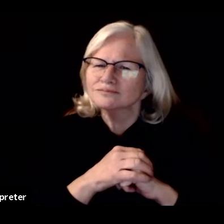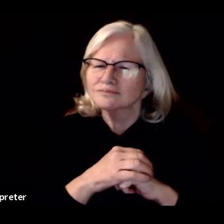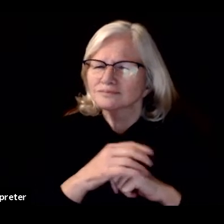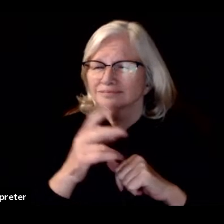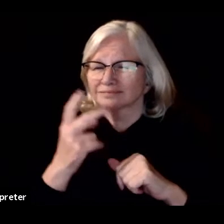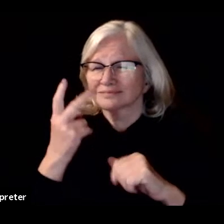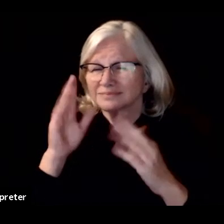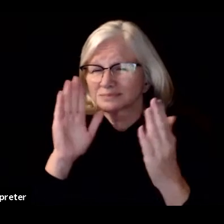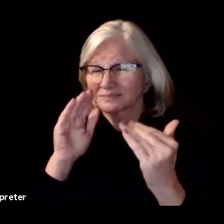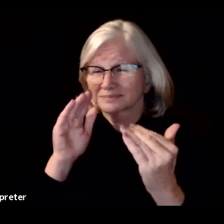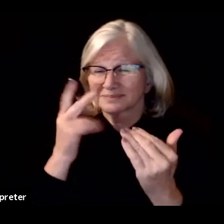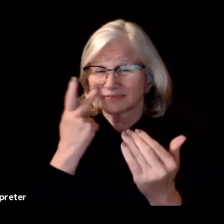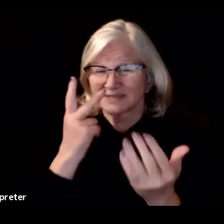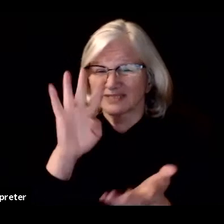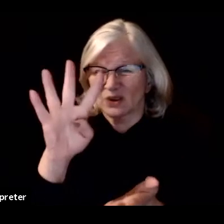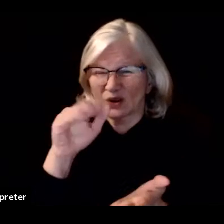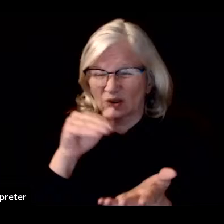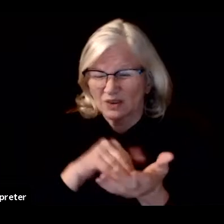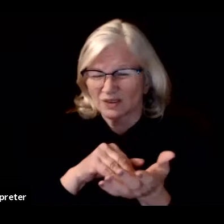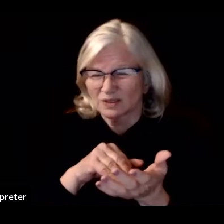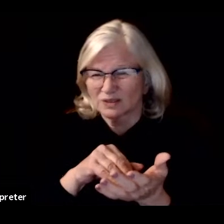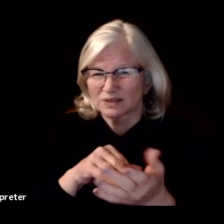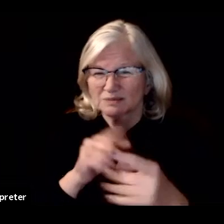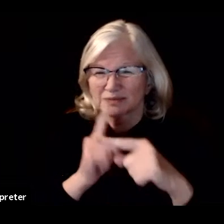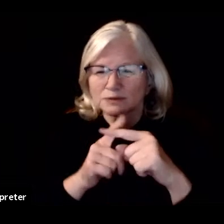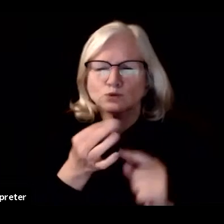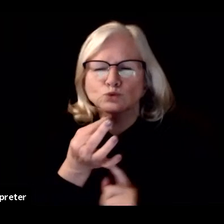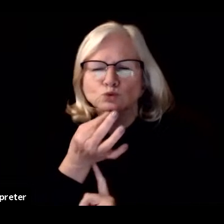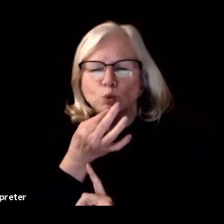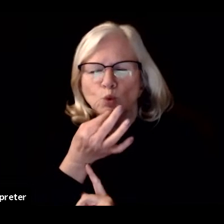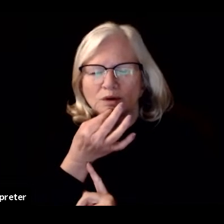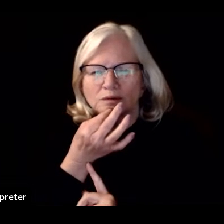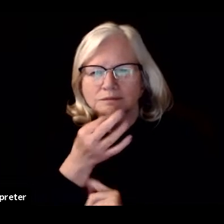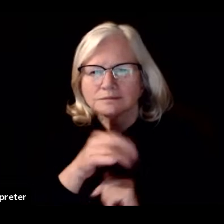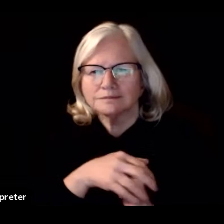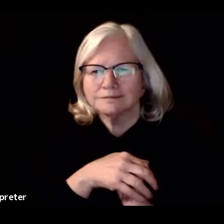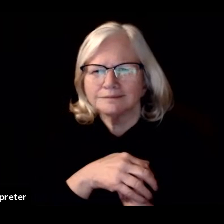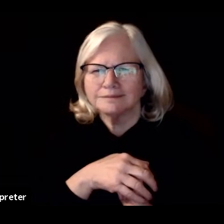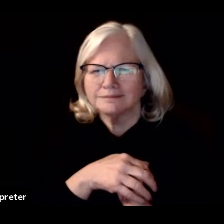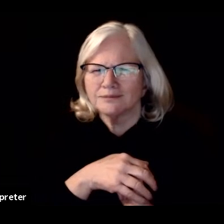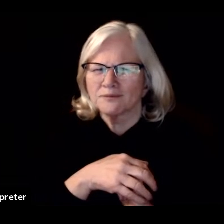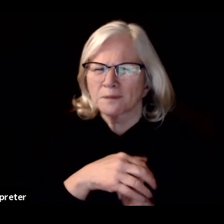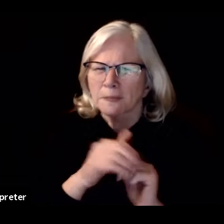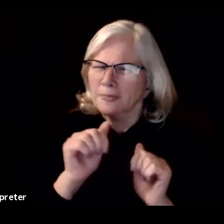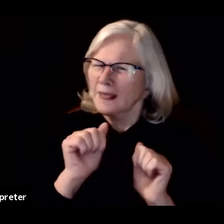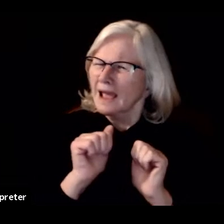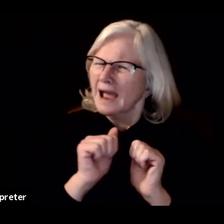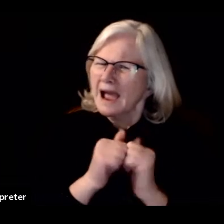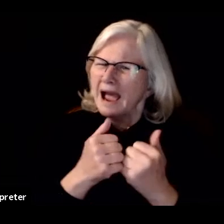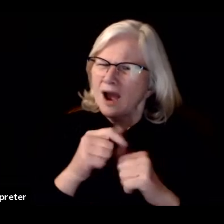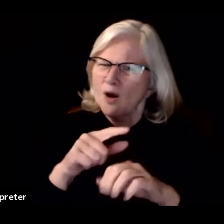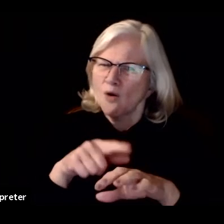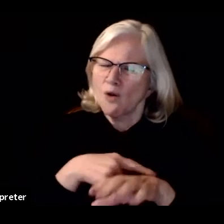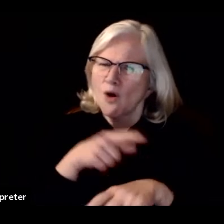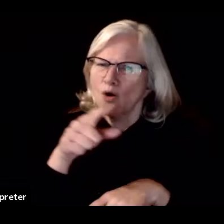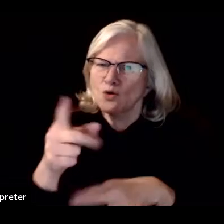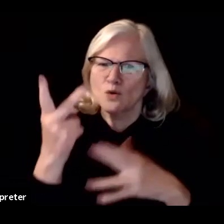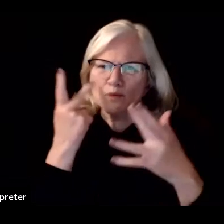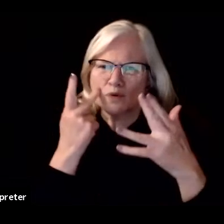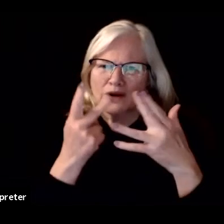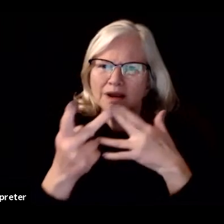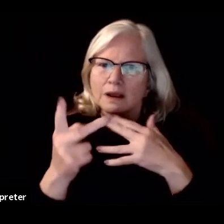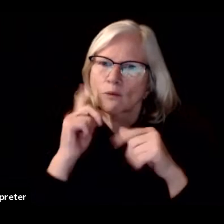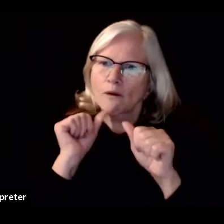or weeks. Just talk about how long you think that sort of stretch will last. Could it get significantly worse? I mean, are